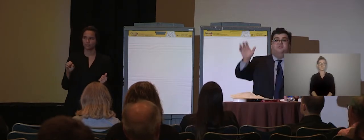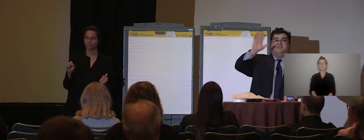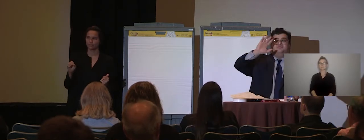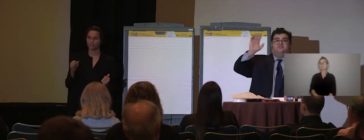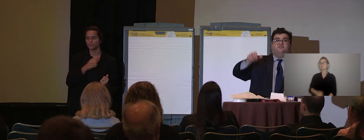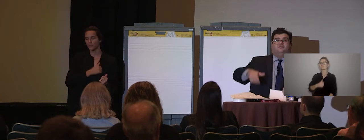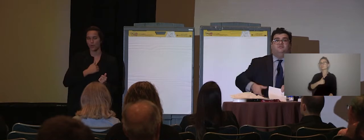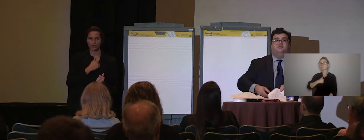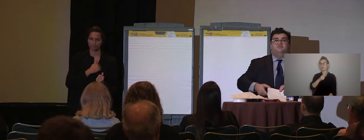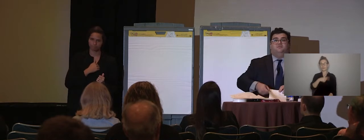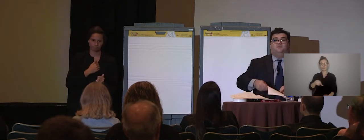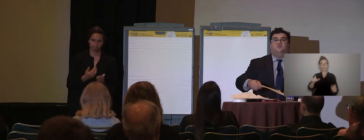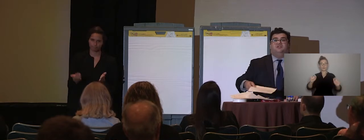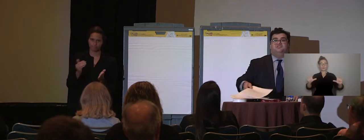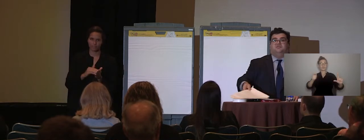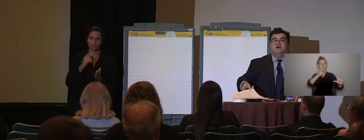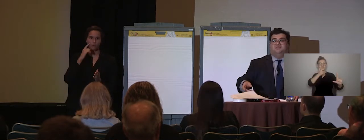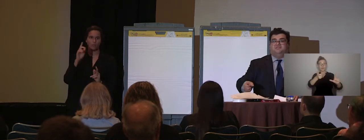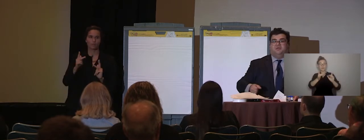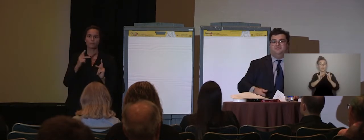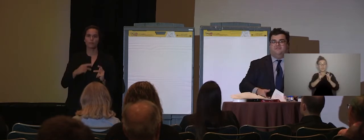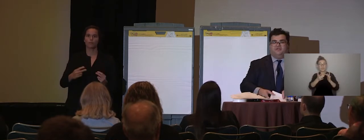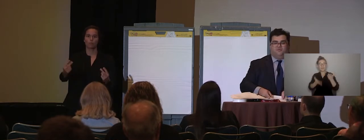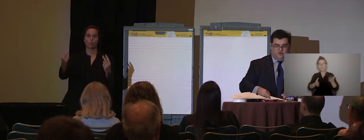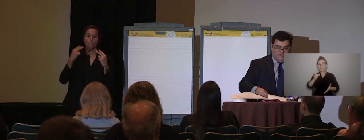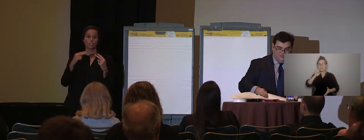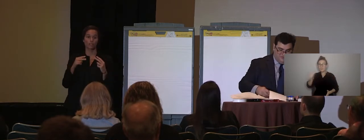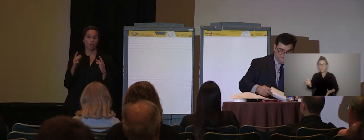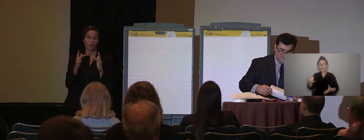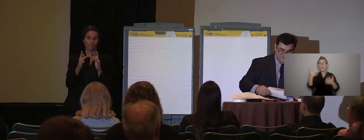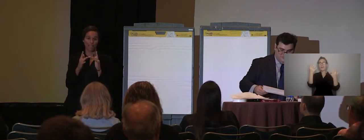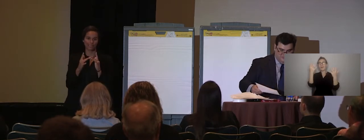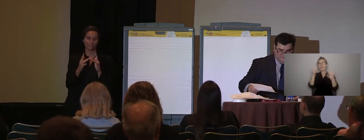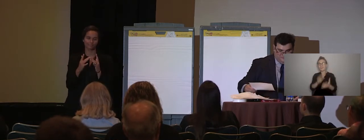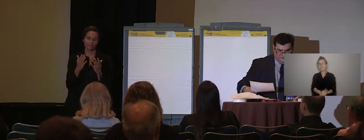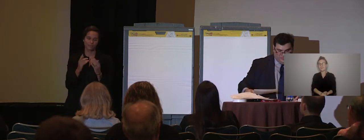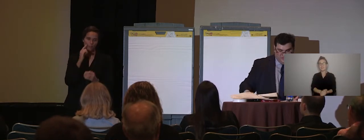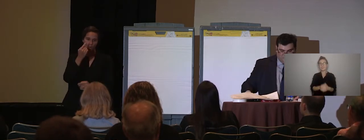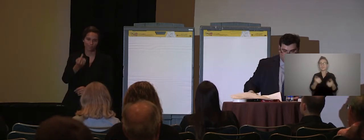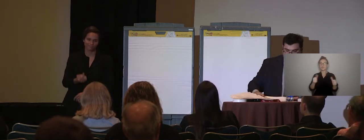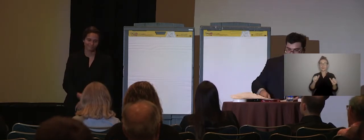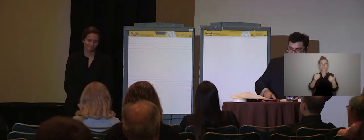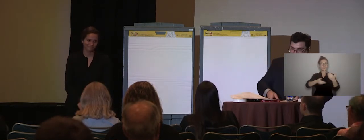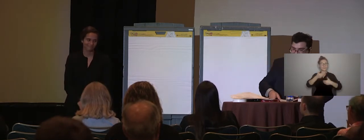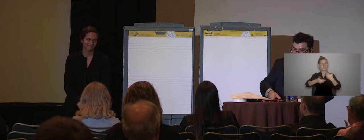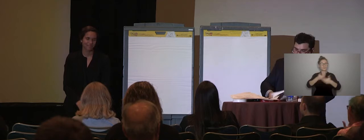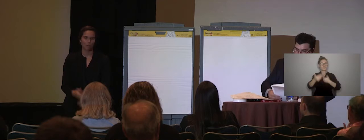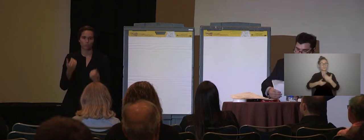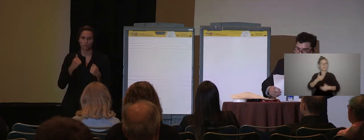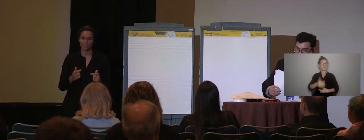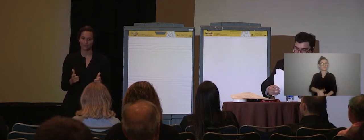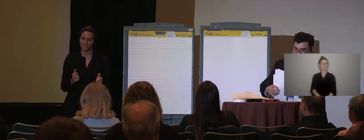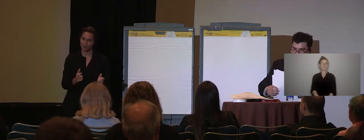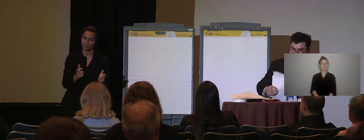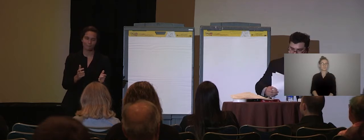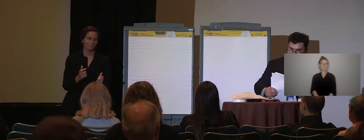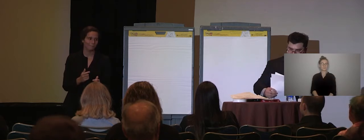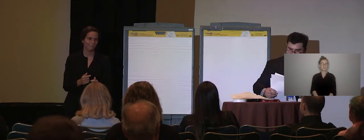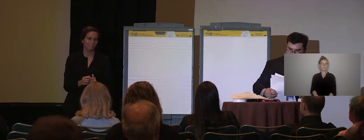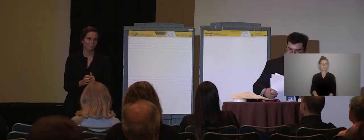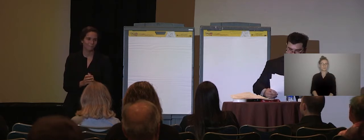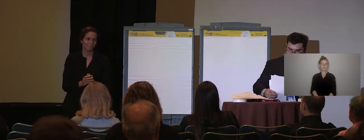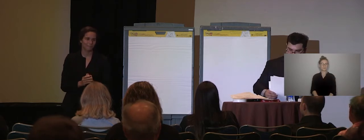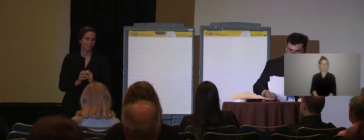mention. I apologize for the people watching online, this is probably very boring. I'll try to speed this up.